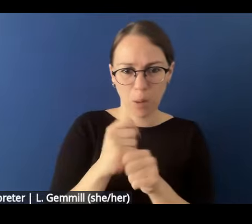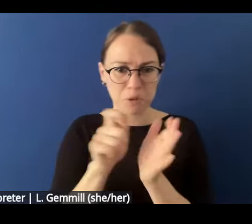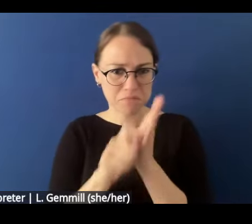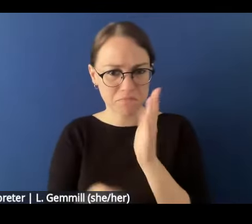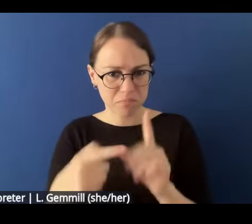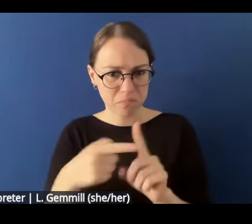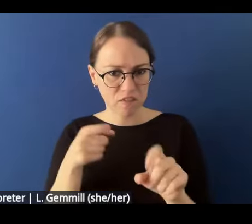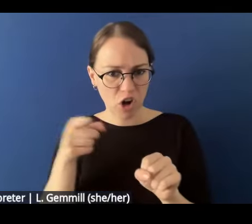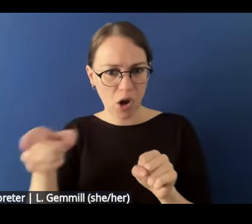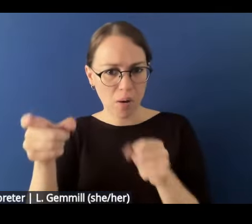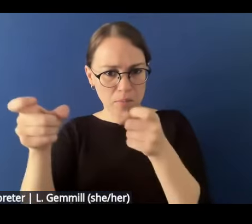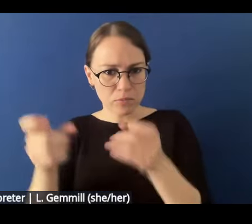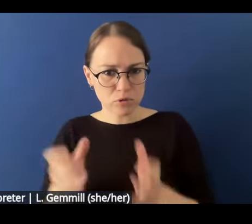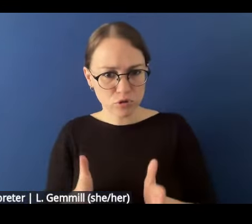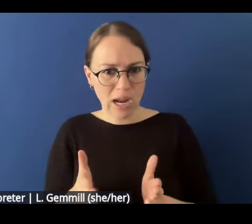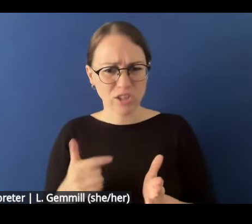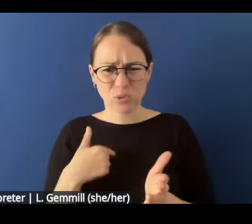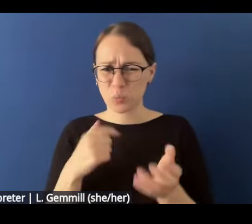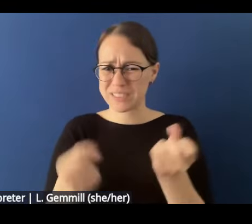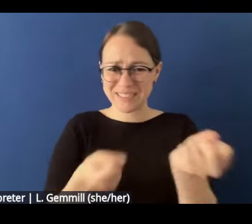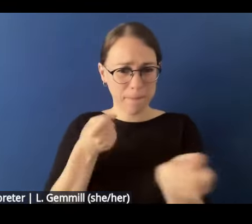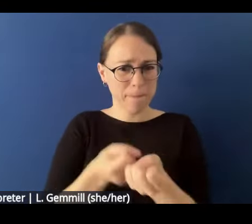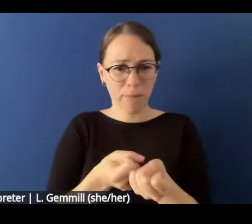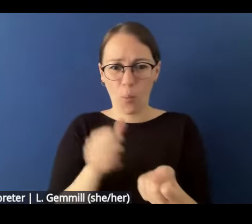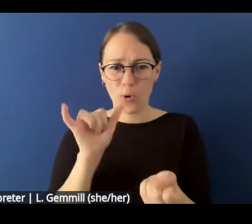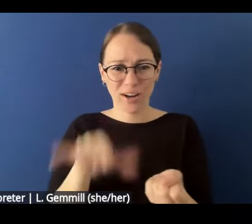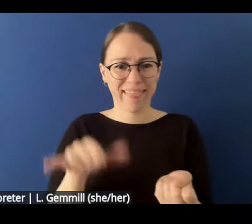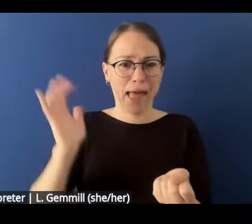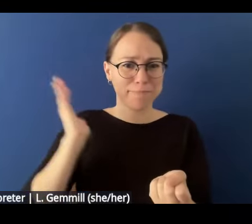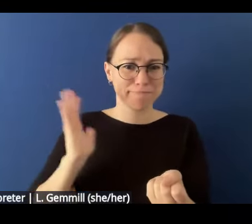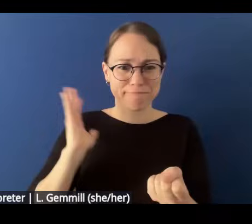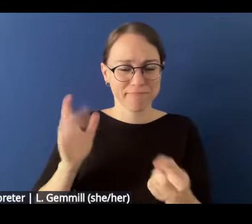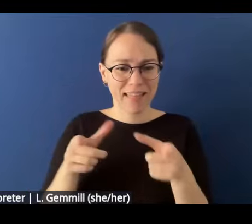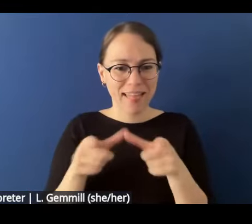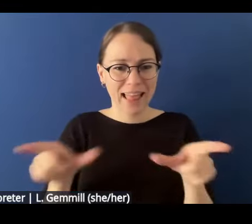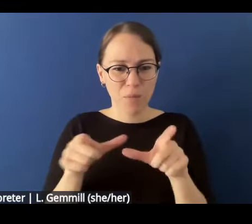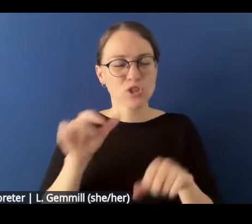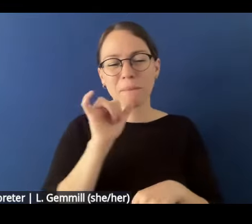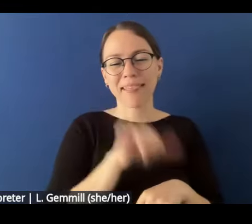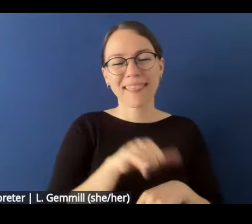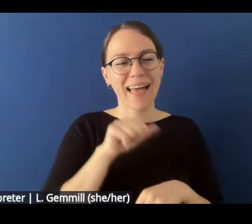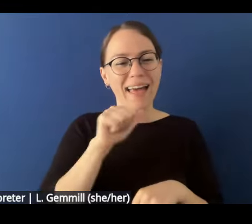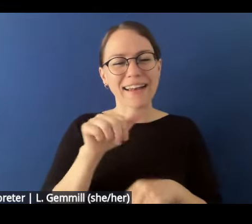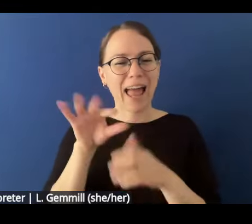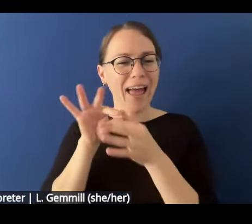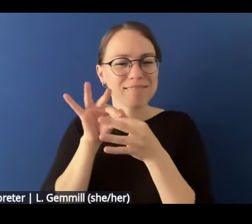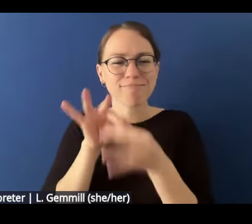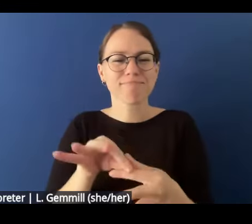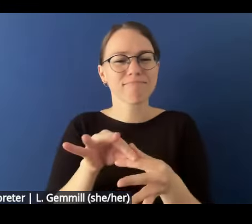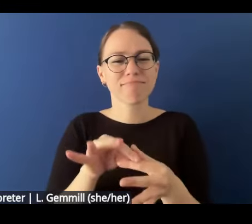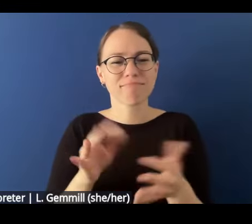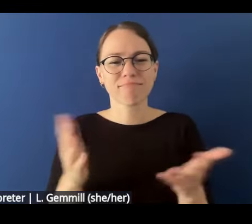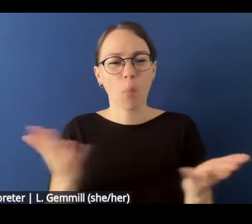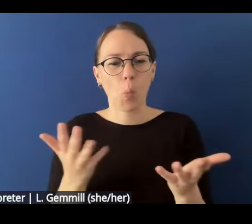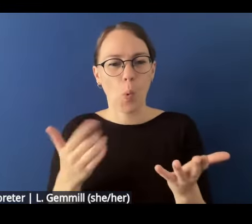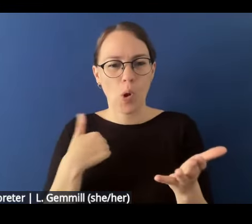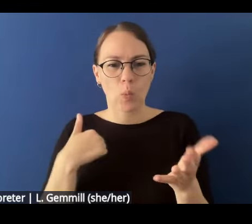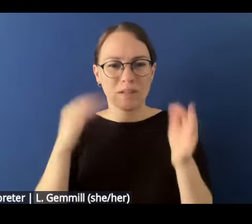We supported that language. That is not what's relevant for determining which proposed constitutional amendment is before the